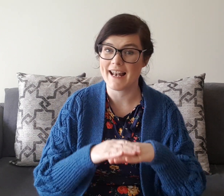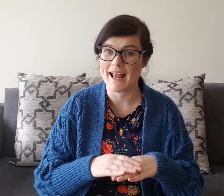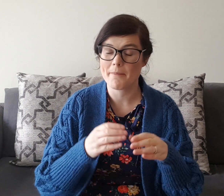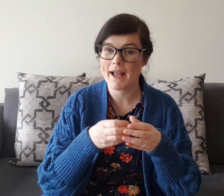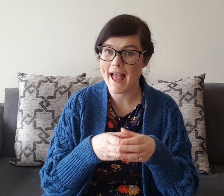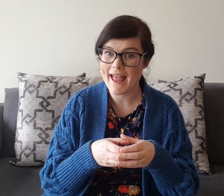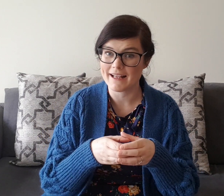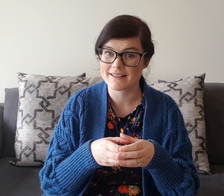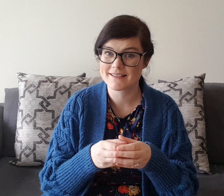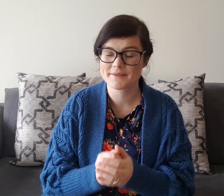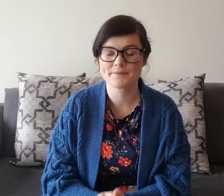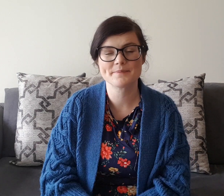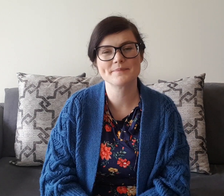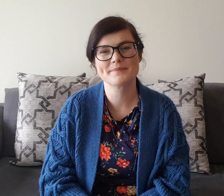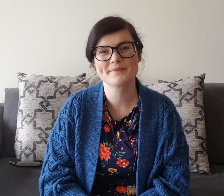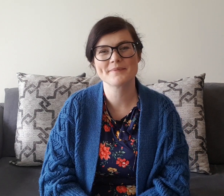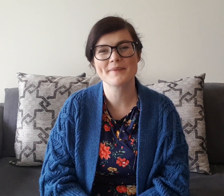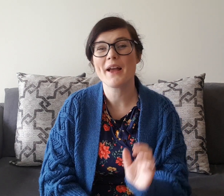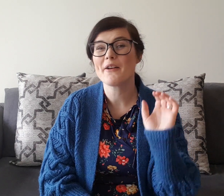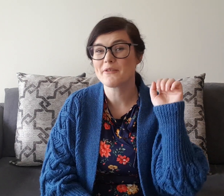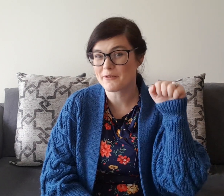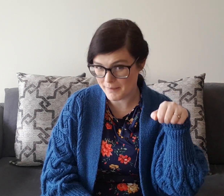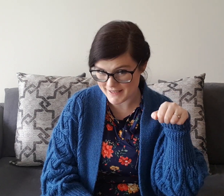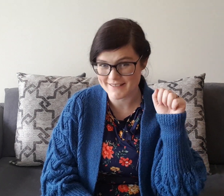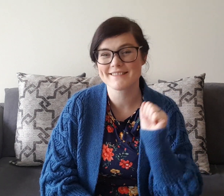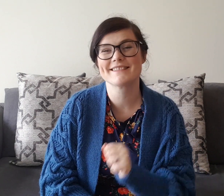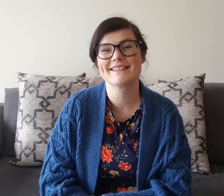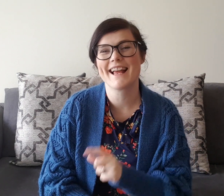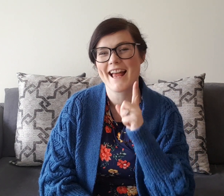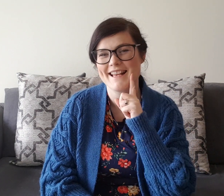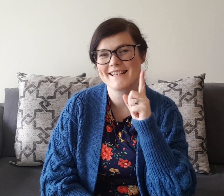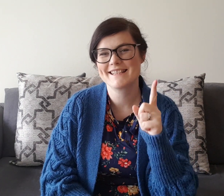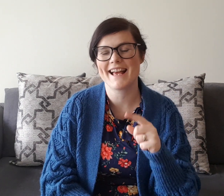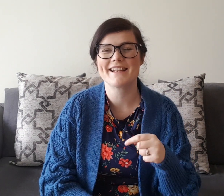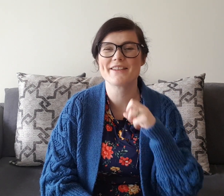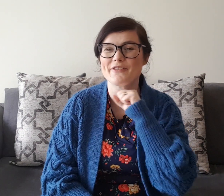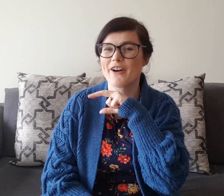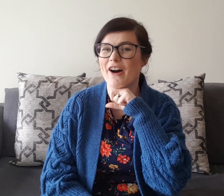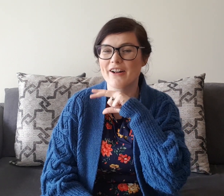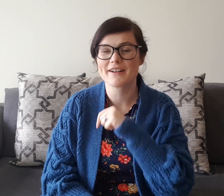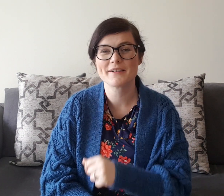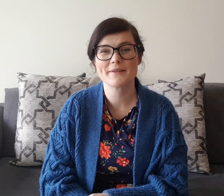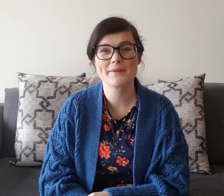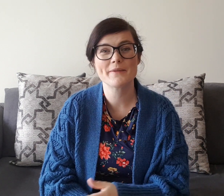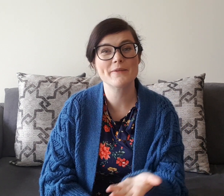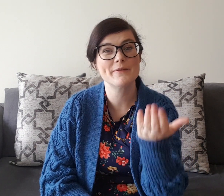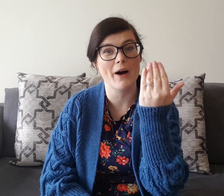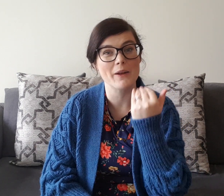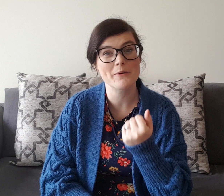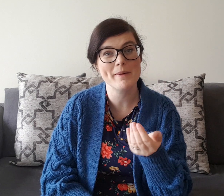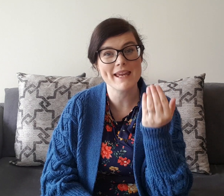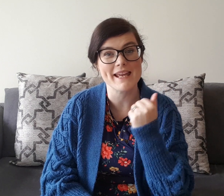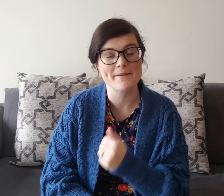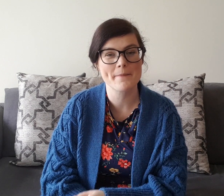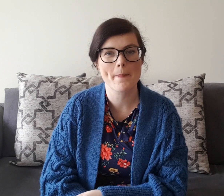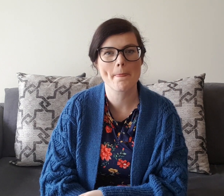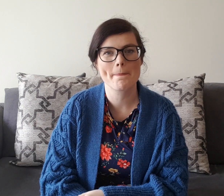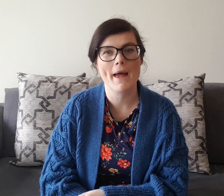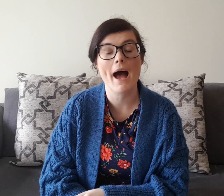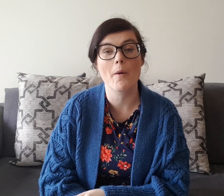lay my eggs." "Ribbit," said the frog. "Follow me." And